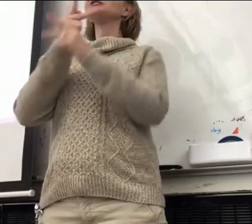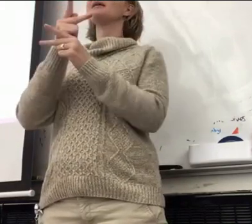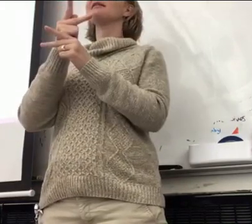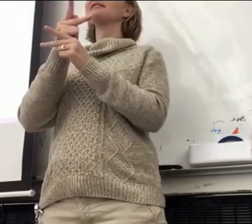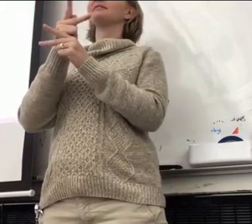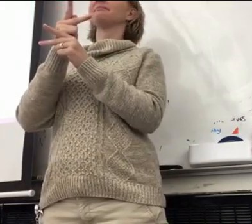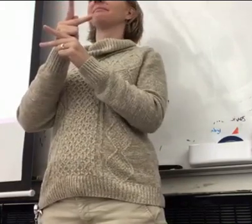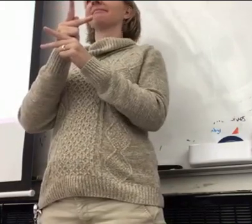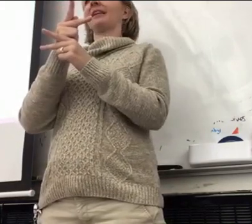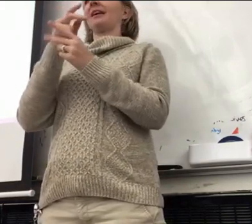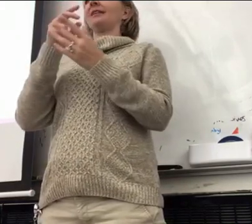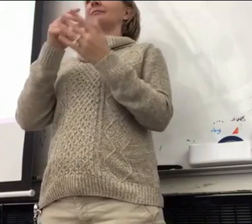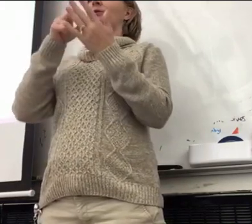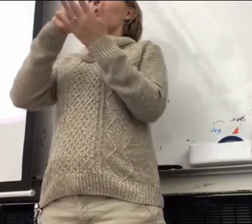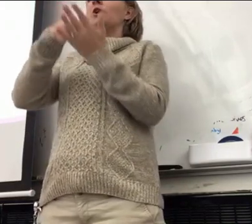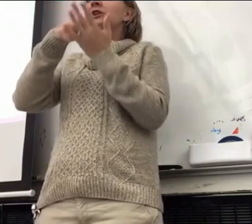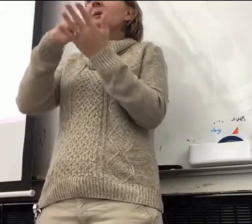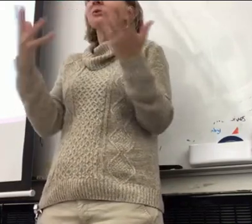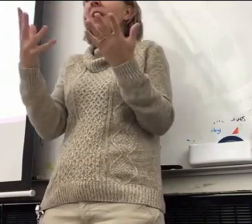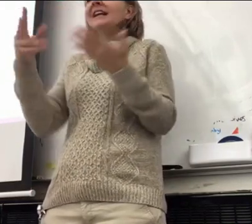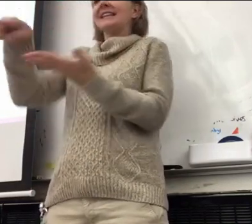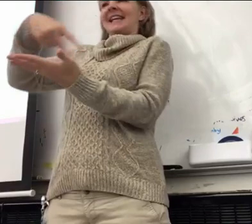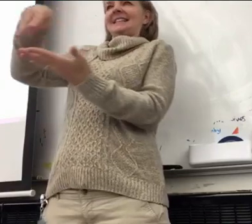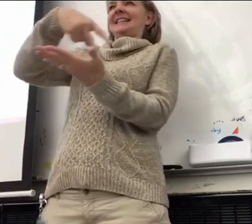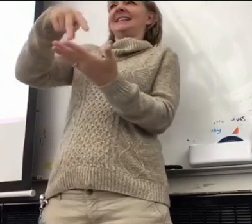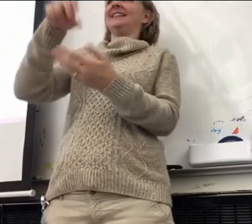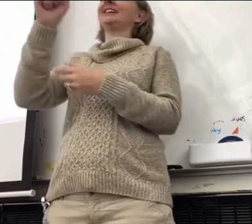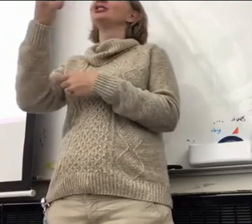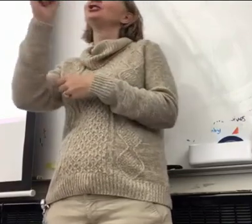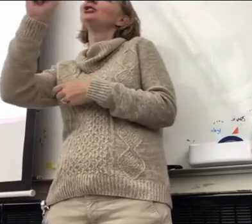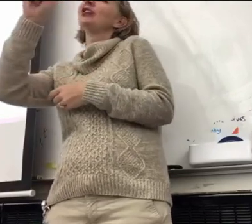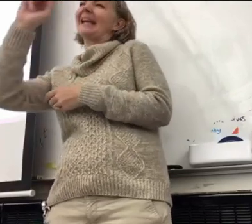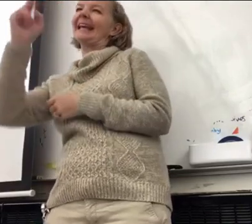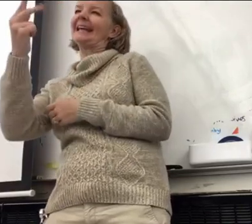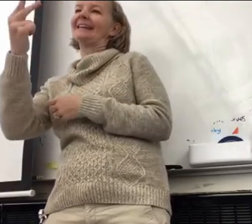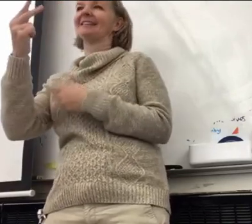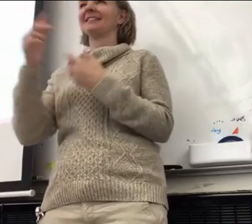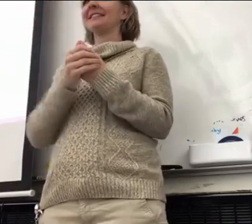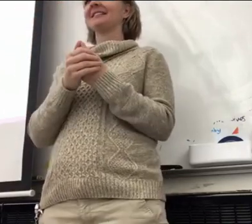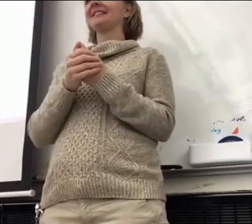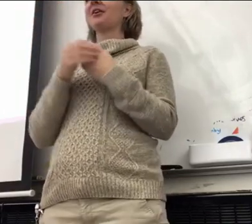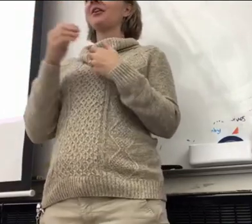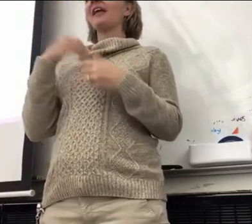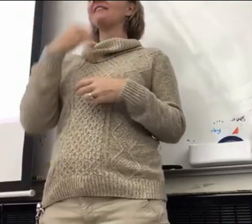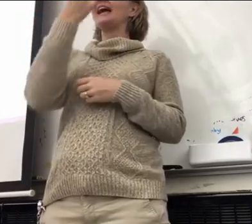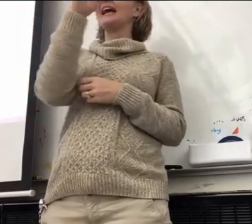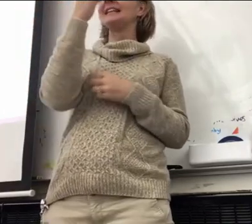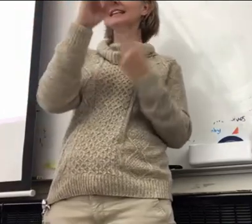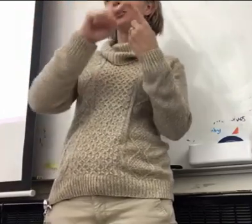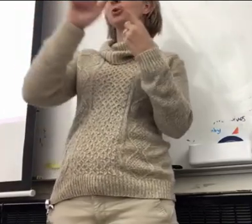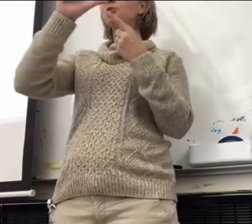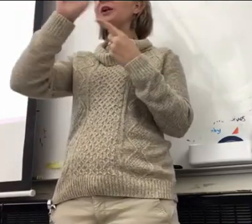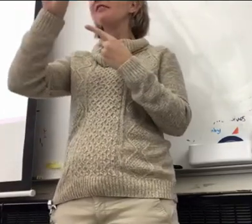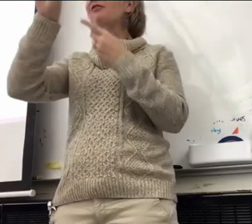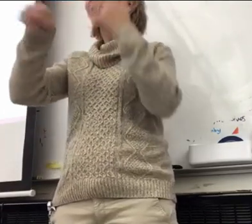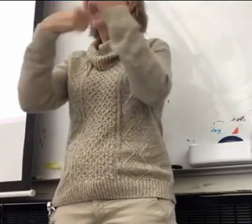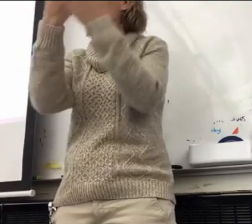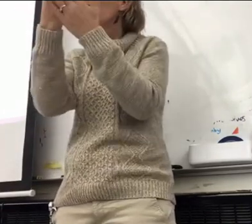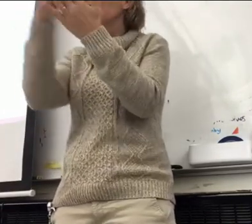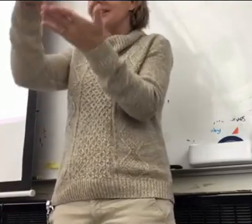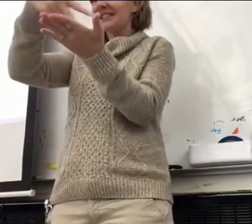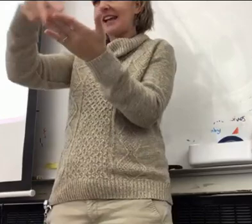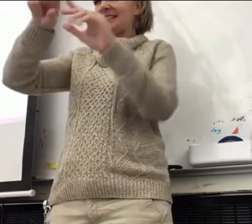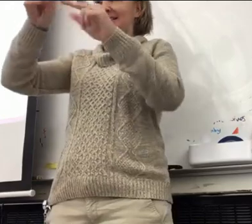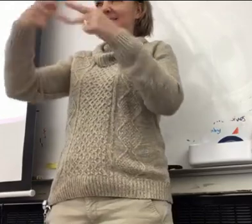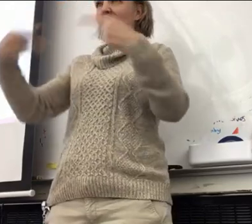was through shaking, aka dancing. Now, basically what they would do is they would have 18 to 24-hour dance parties.